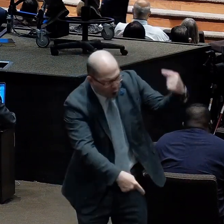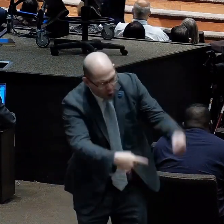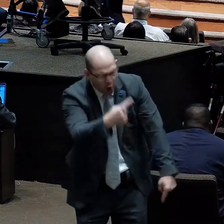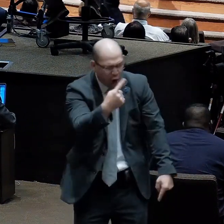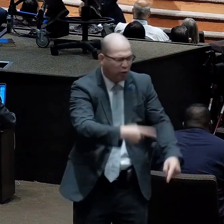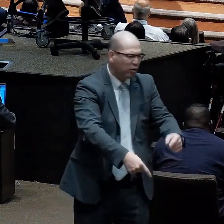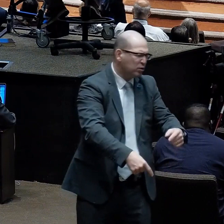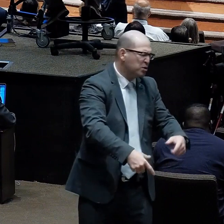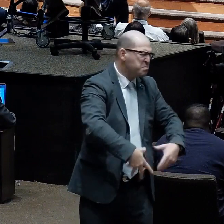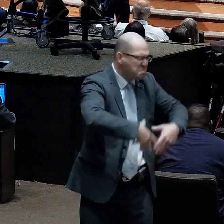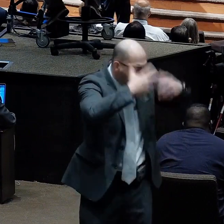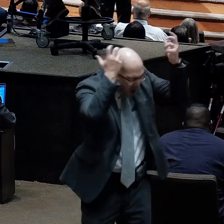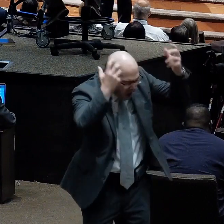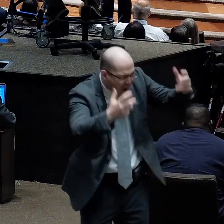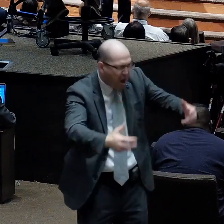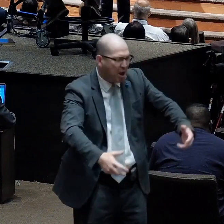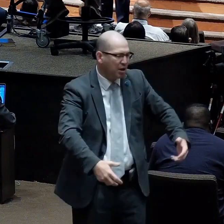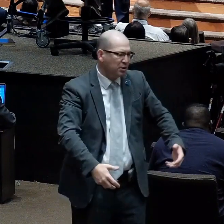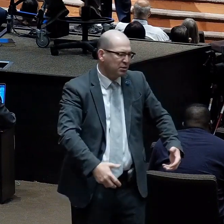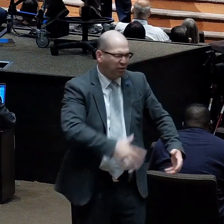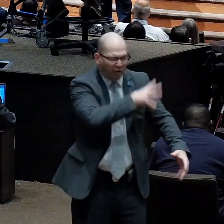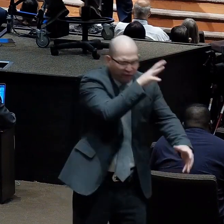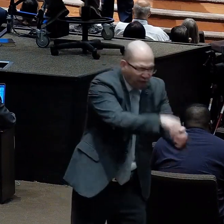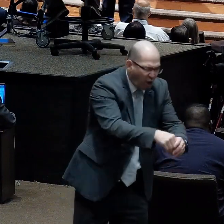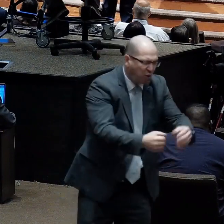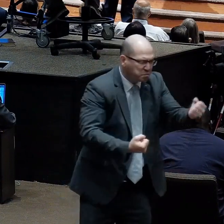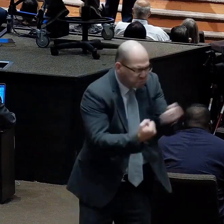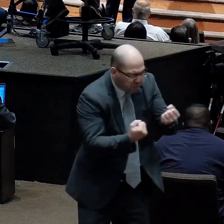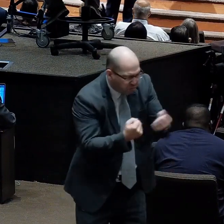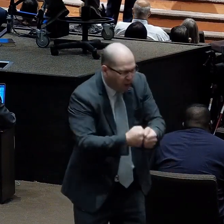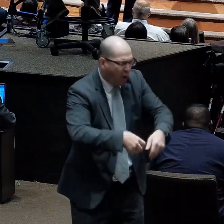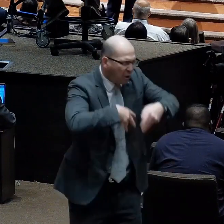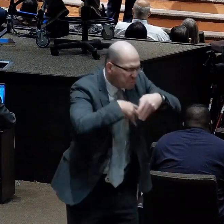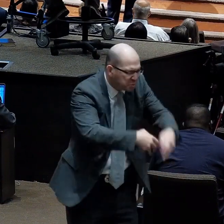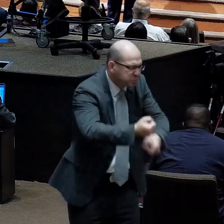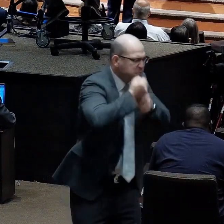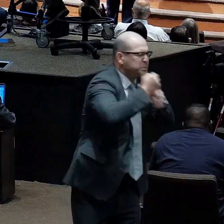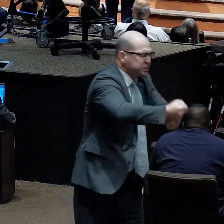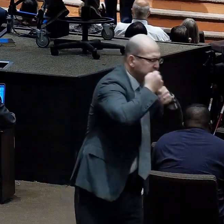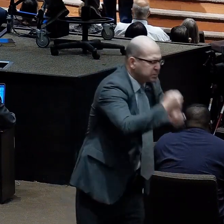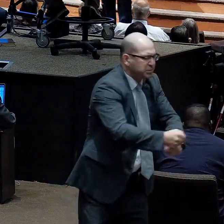They're flamingly involved in some lifestyle the Bible speaks against.